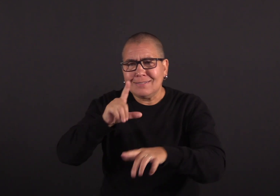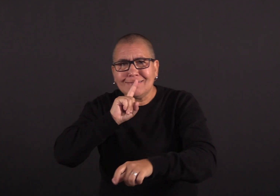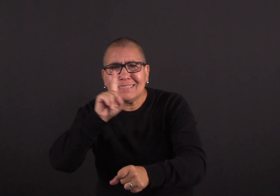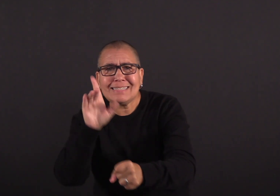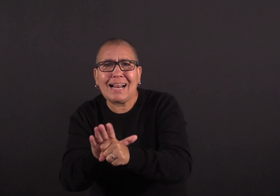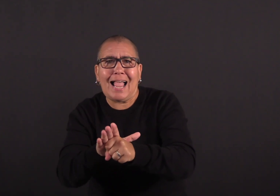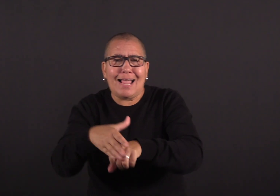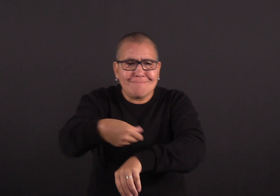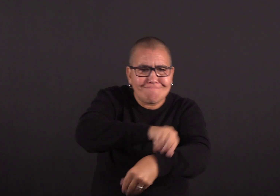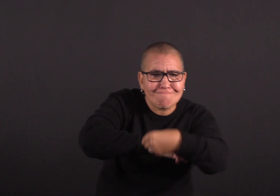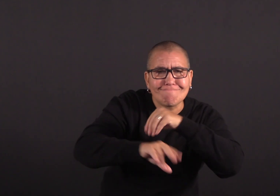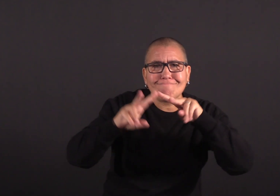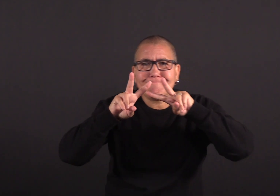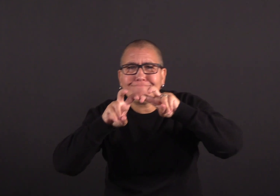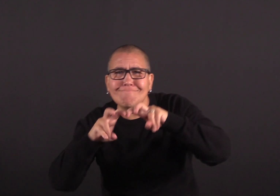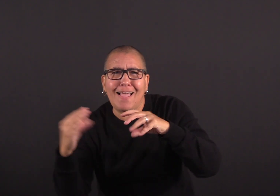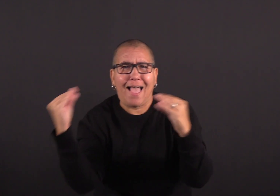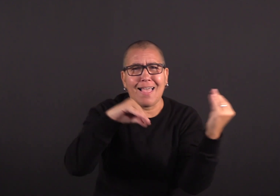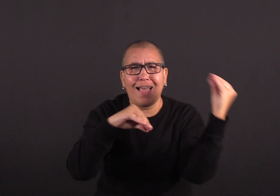public health service.